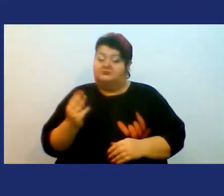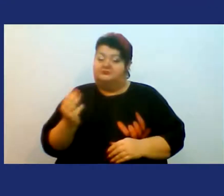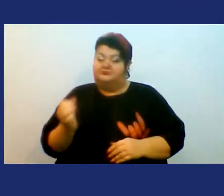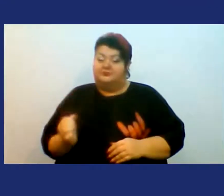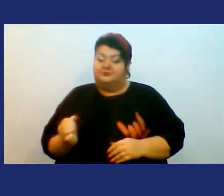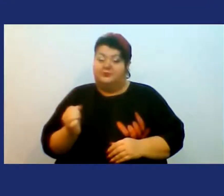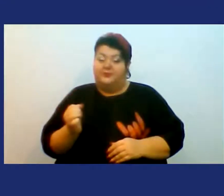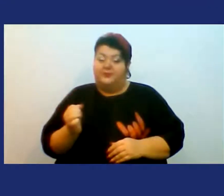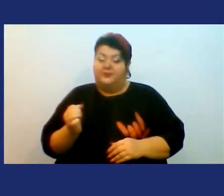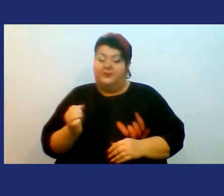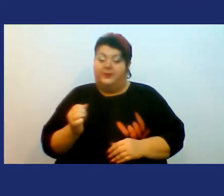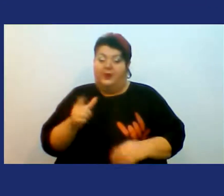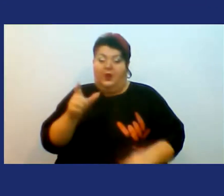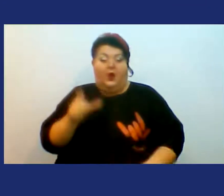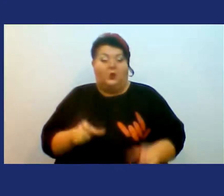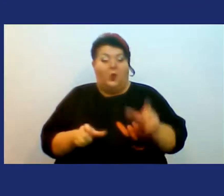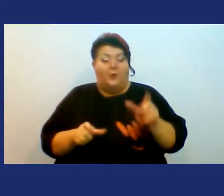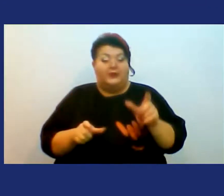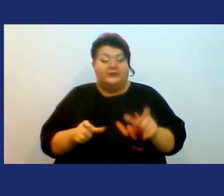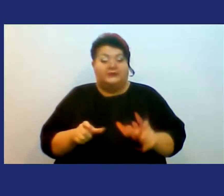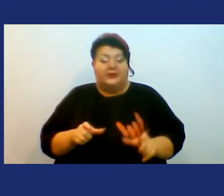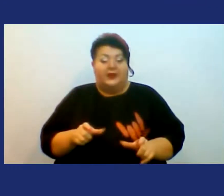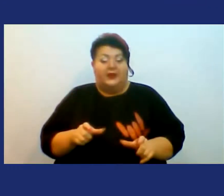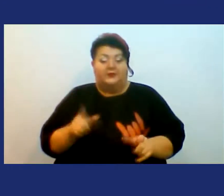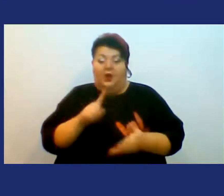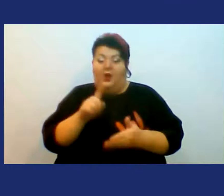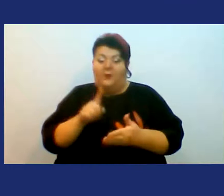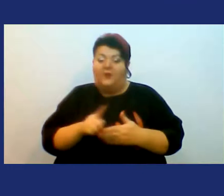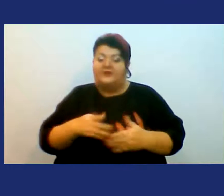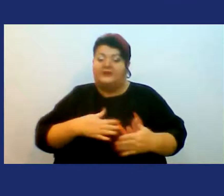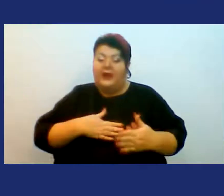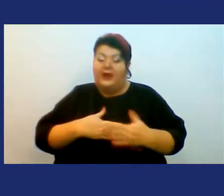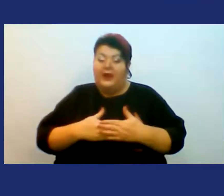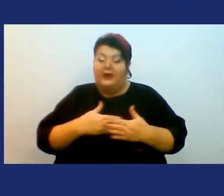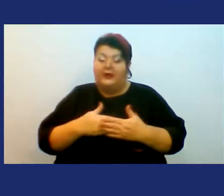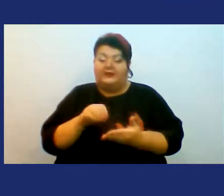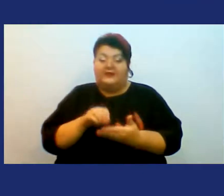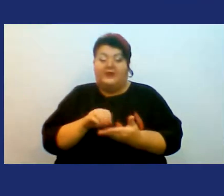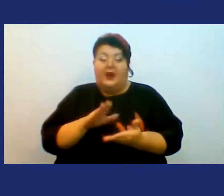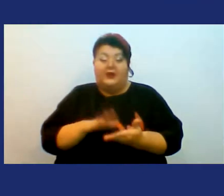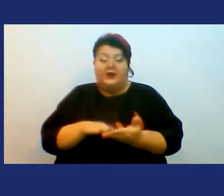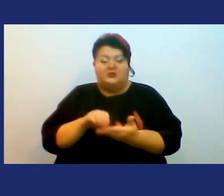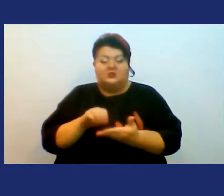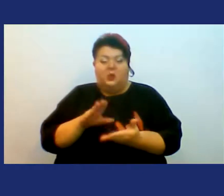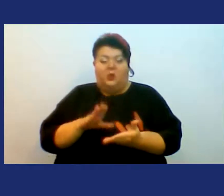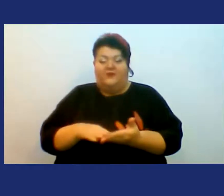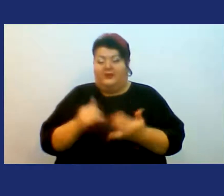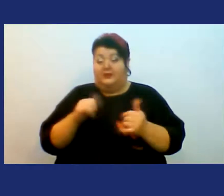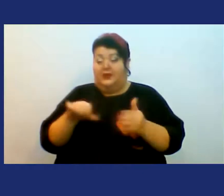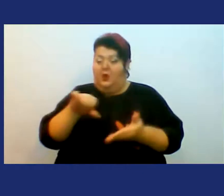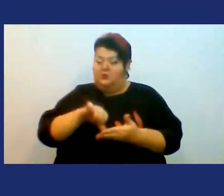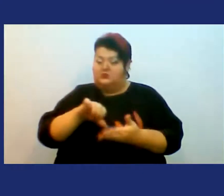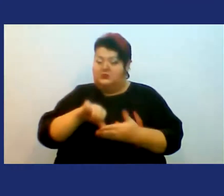proactively request and fill out registration documentation so that they are included in voter